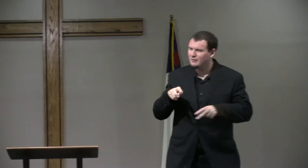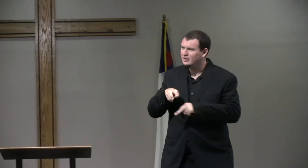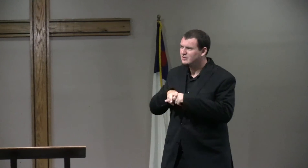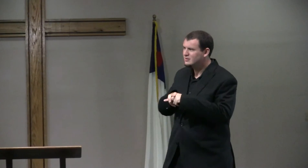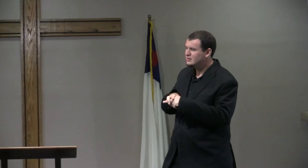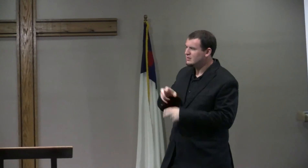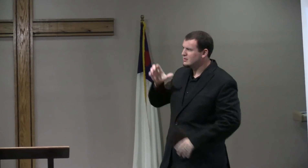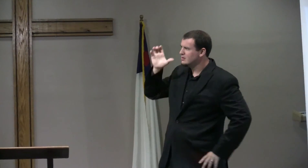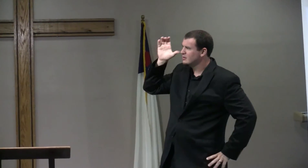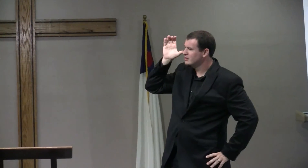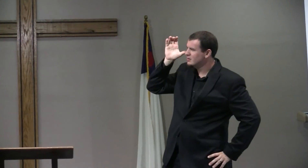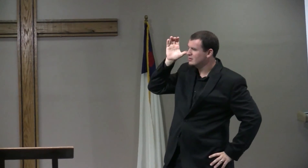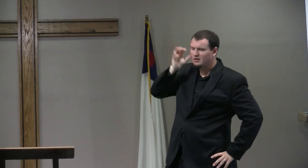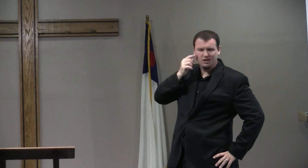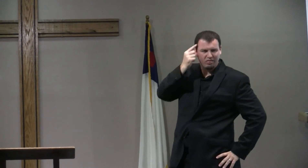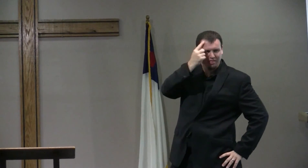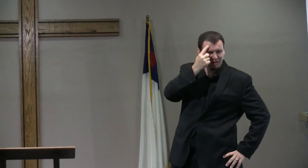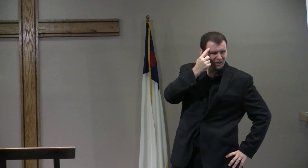I wonder what the people are thinking.